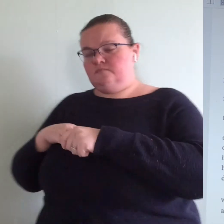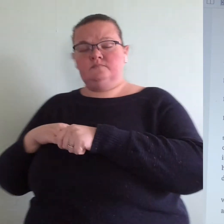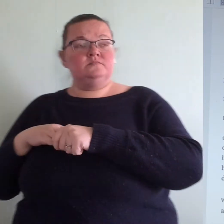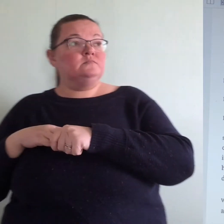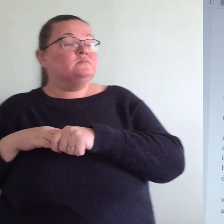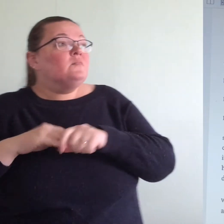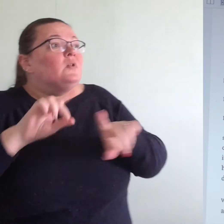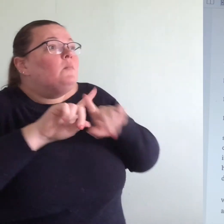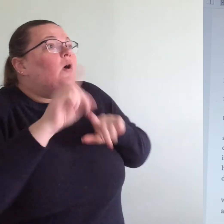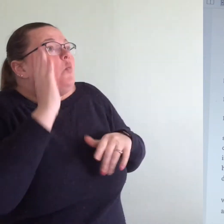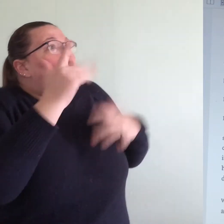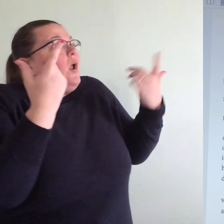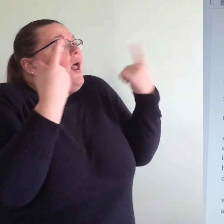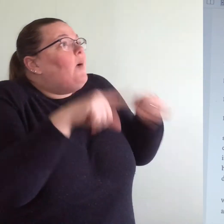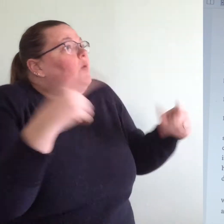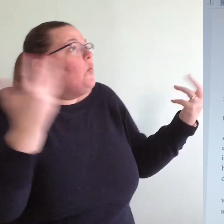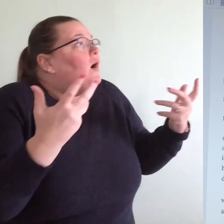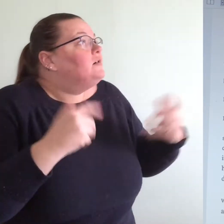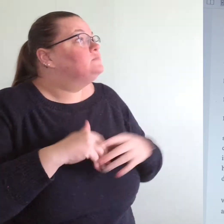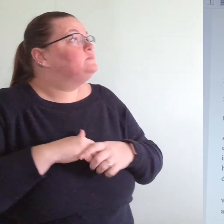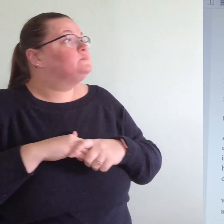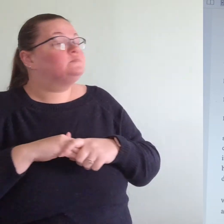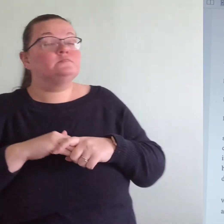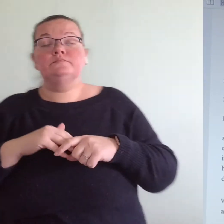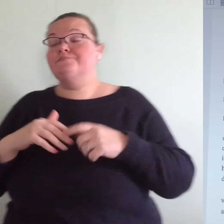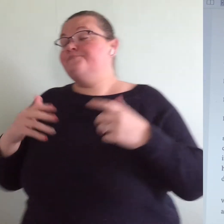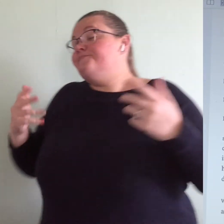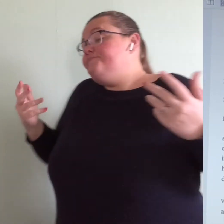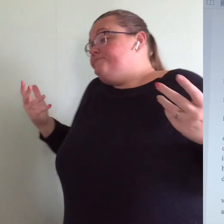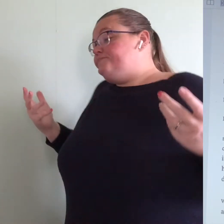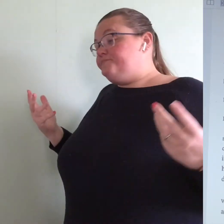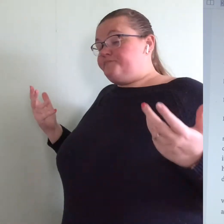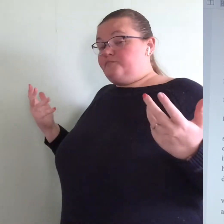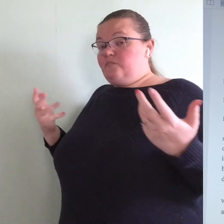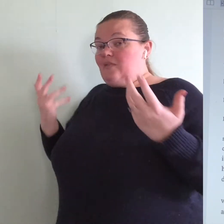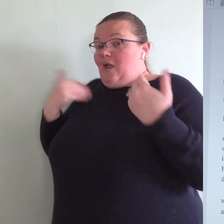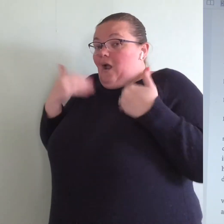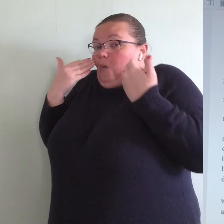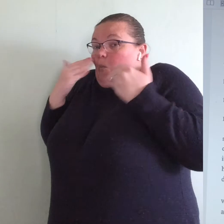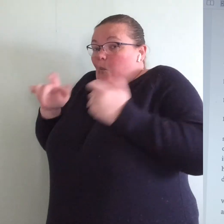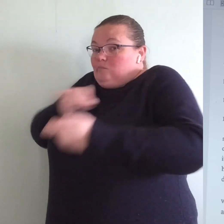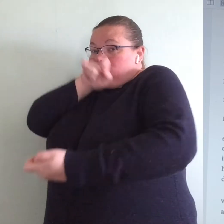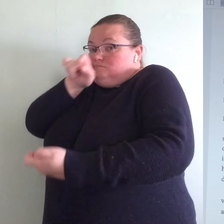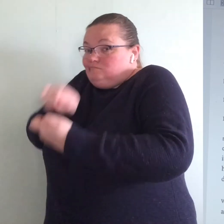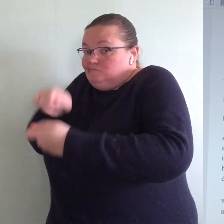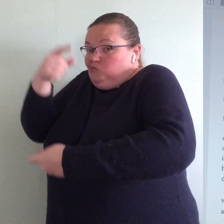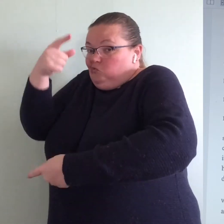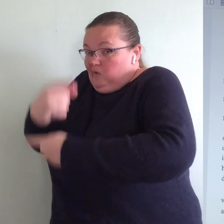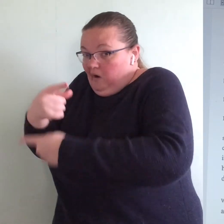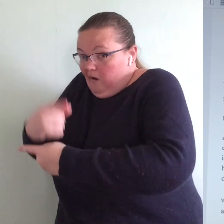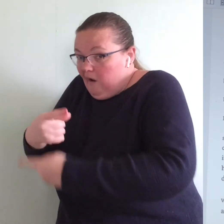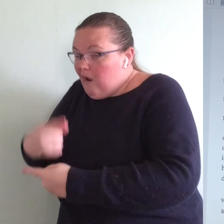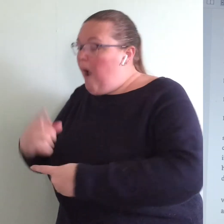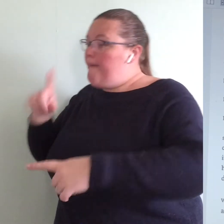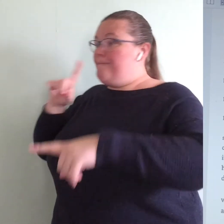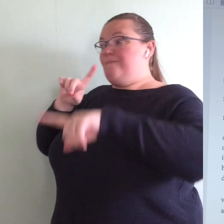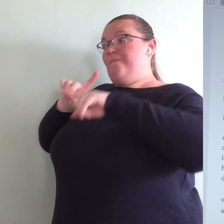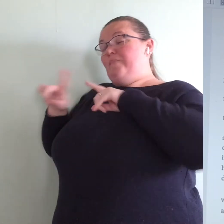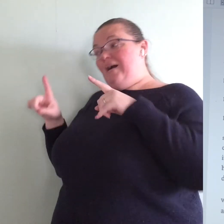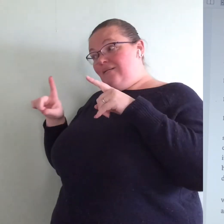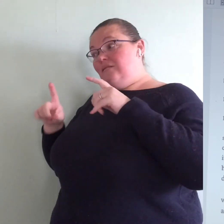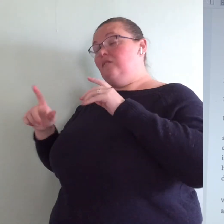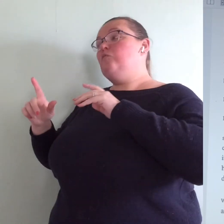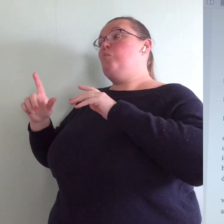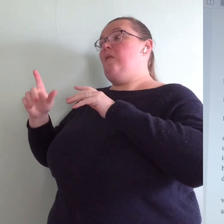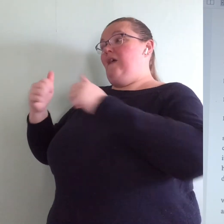Mr. Beaver? Gasped Lucy. Well, said Mr. Beaver, you can't exactly say for sure, but there's not